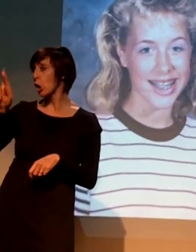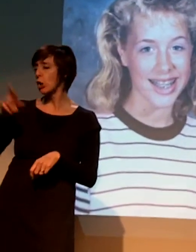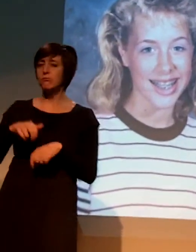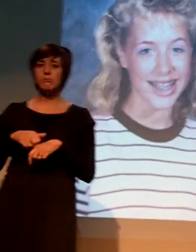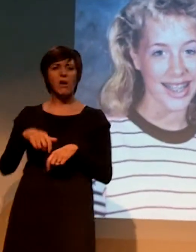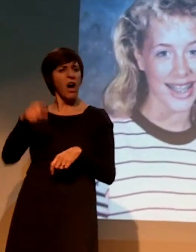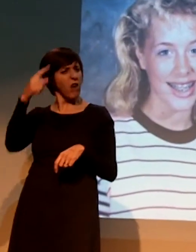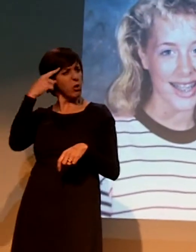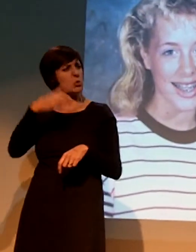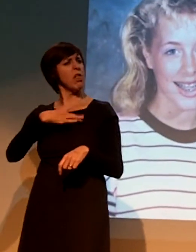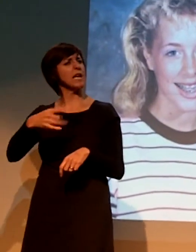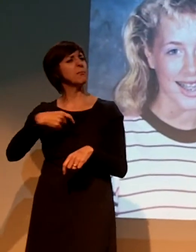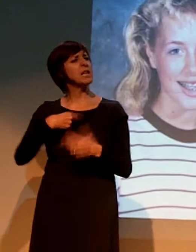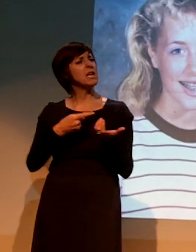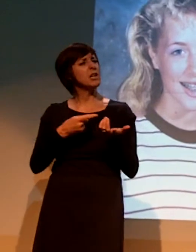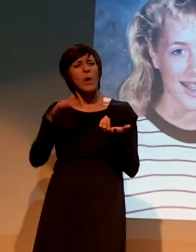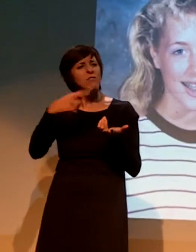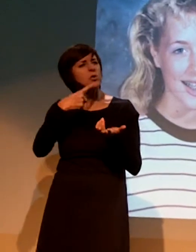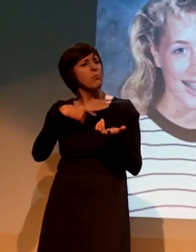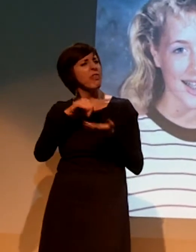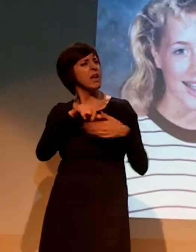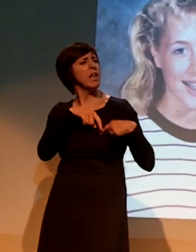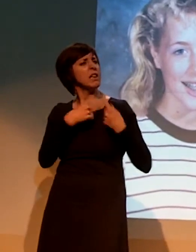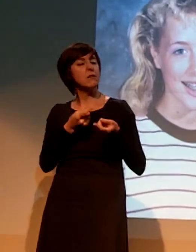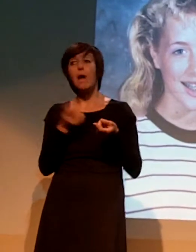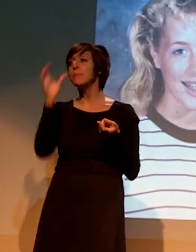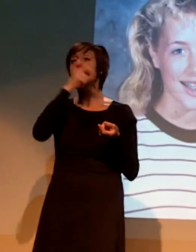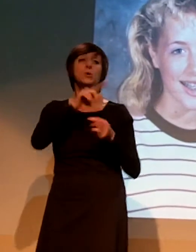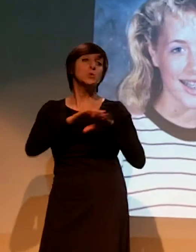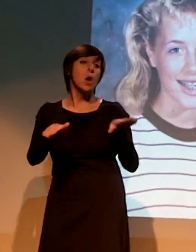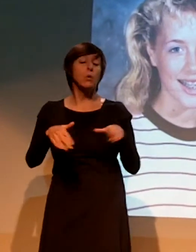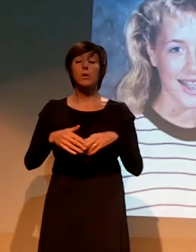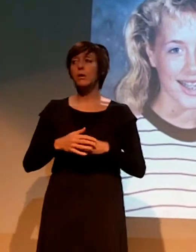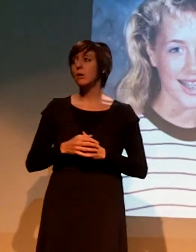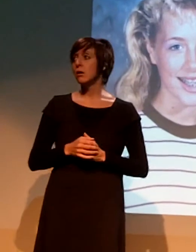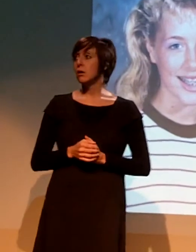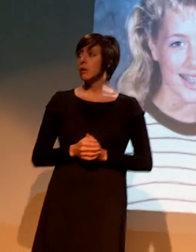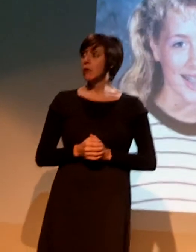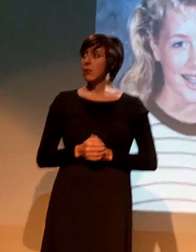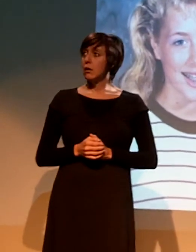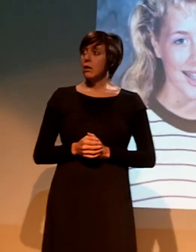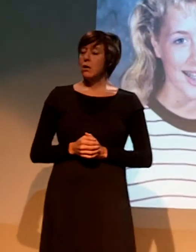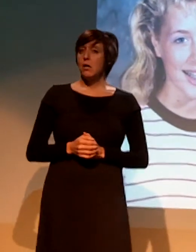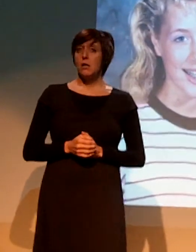I thought you liked me, but you haven't told me that lately, so I'm assuming you don't.